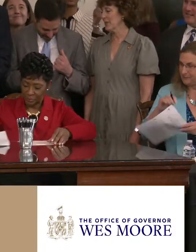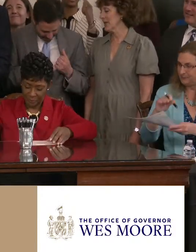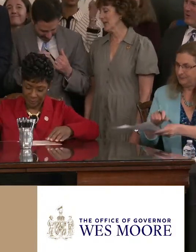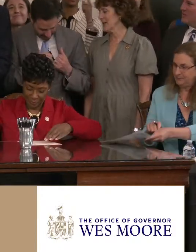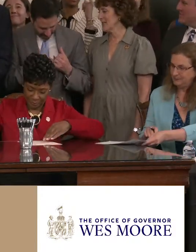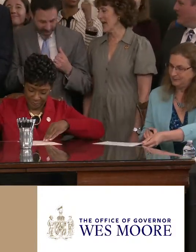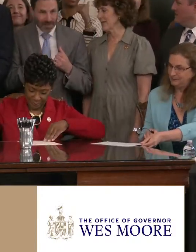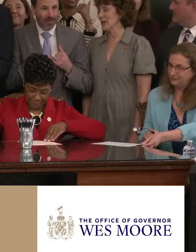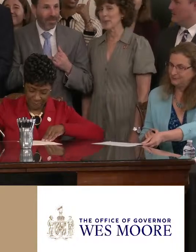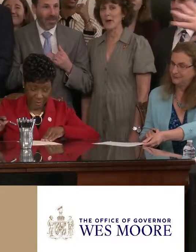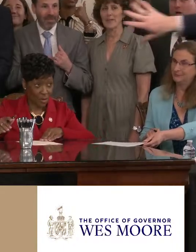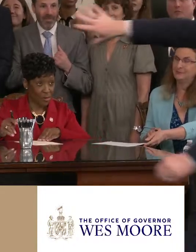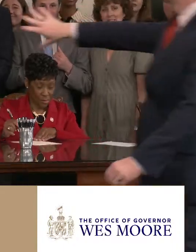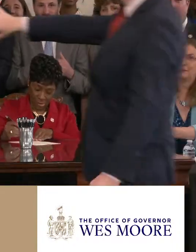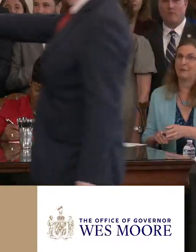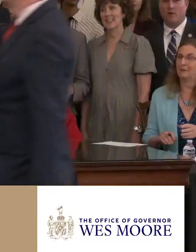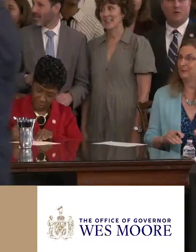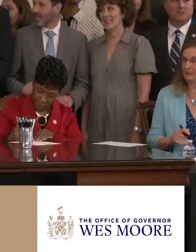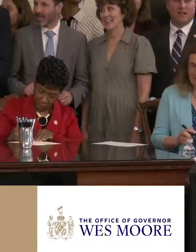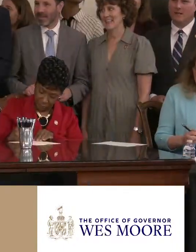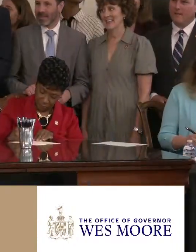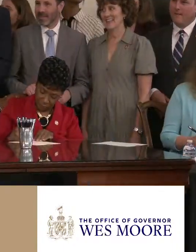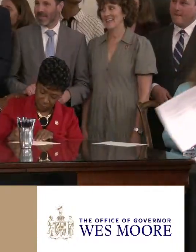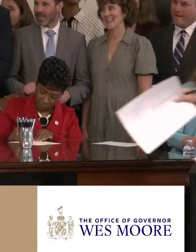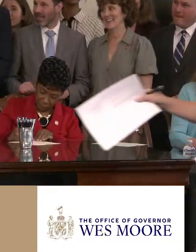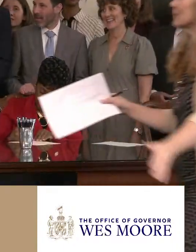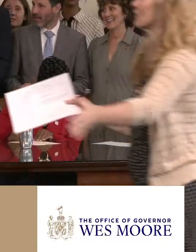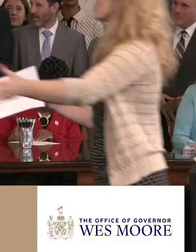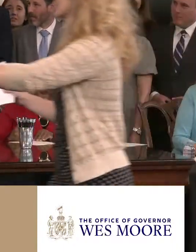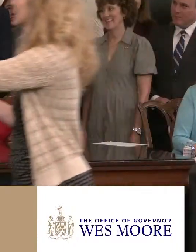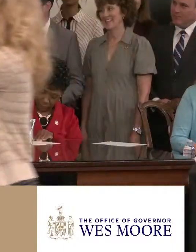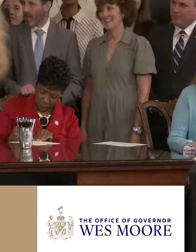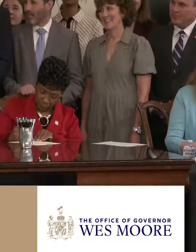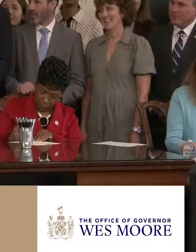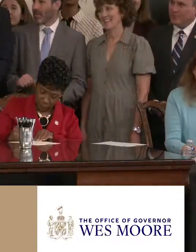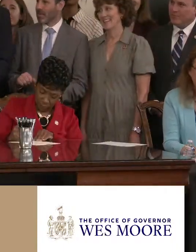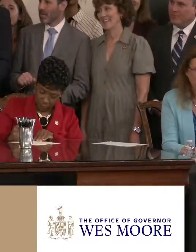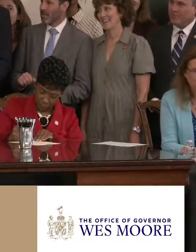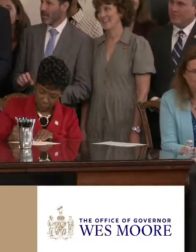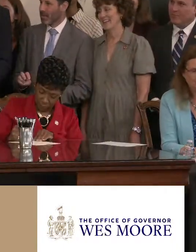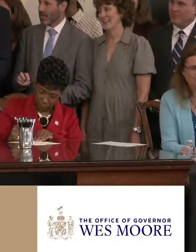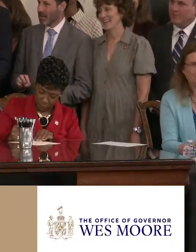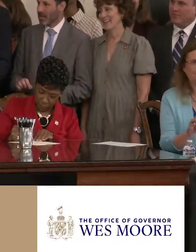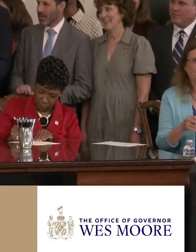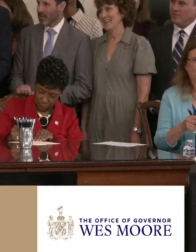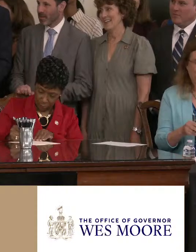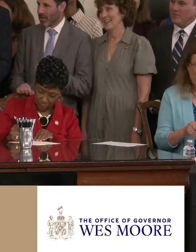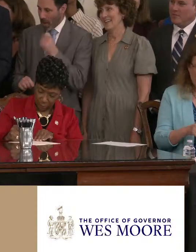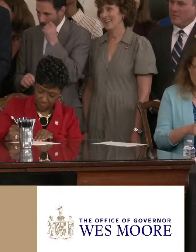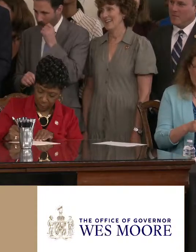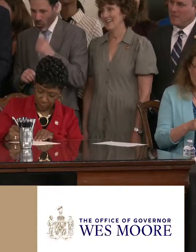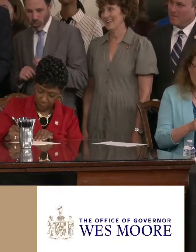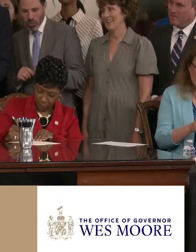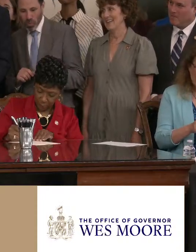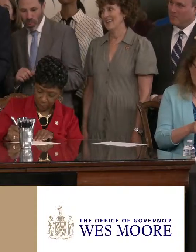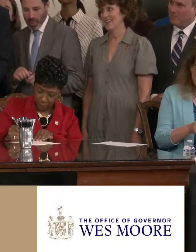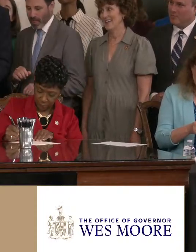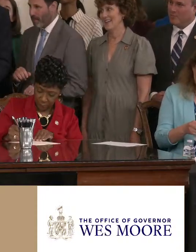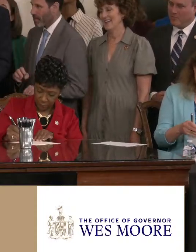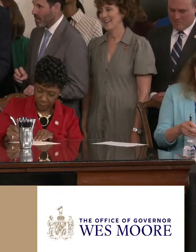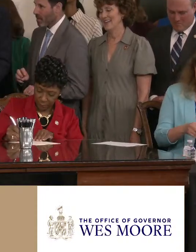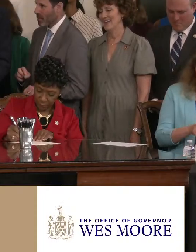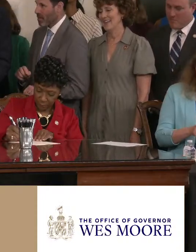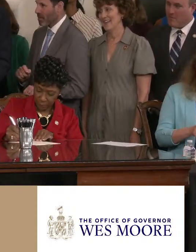right. Hold on, wait. Yeah, I'll stay 351. Capital budget bill. Thank you